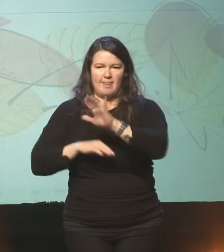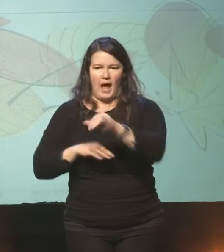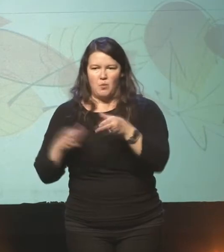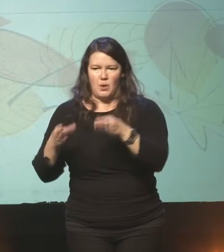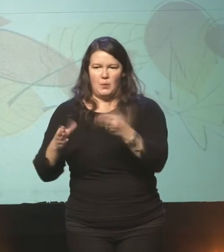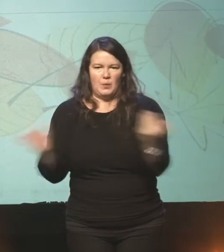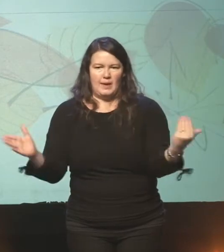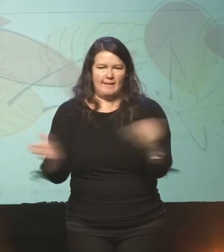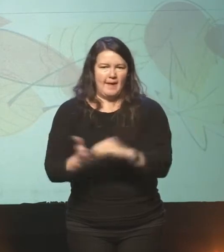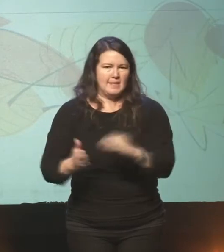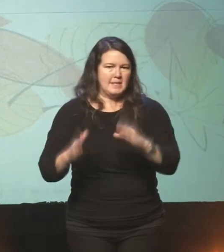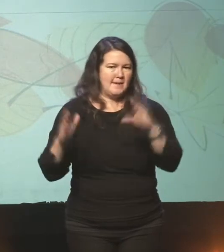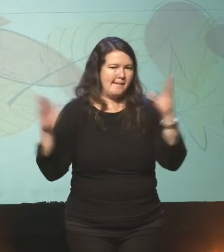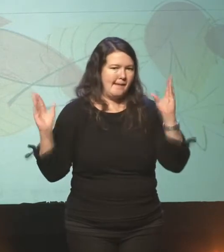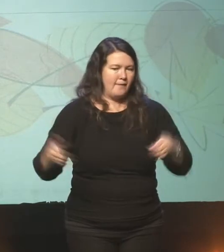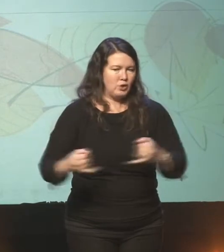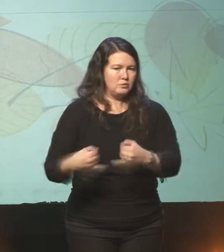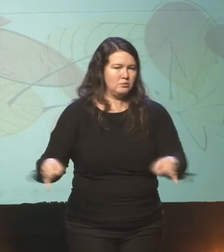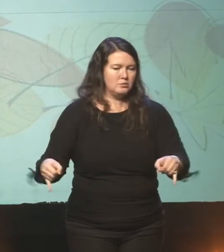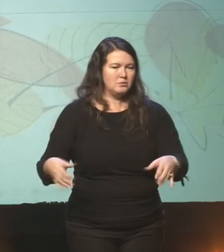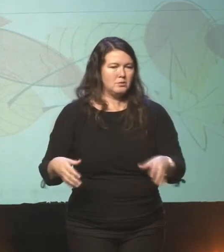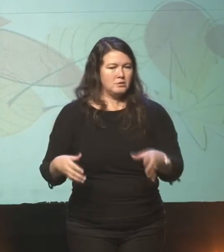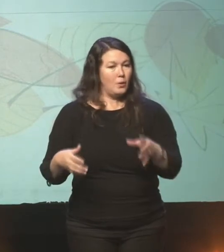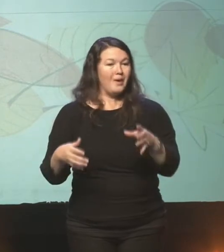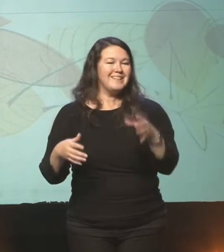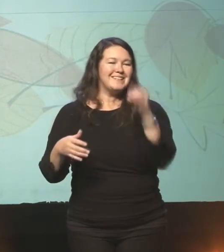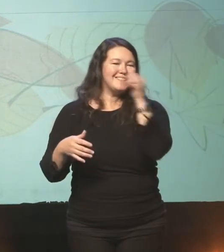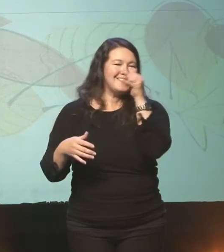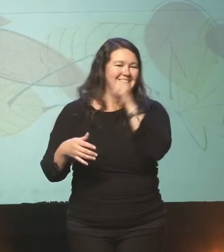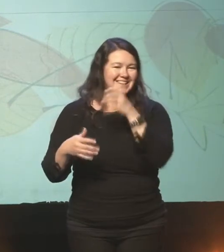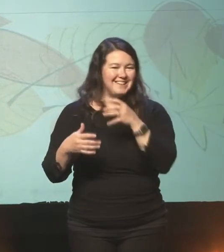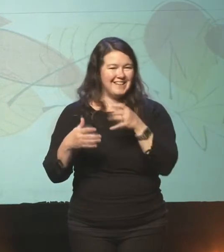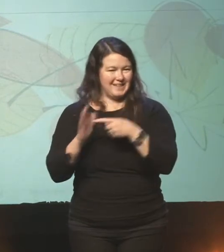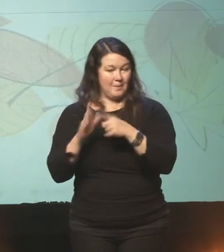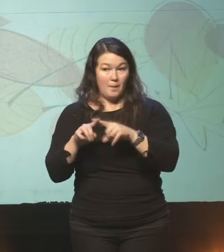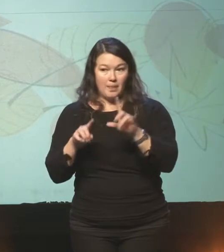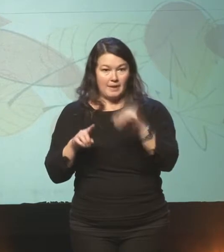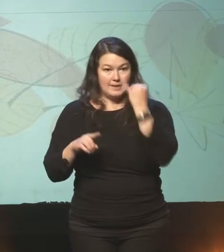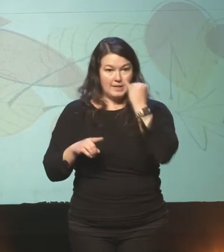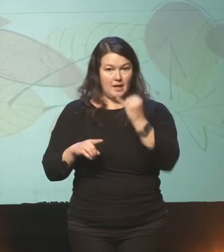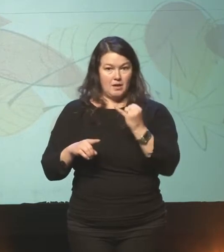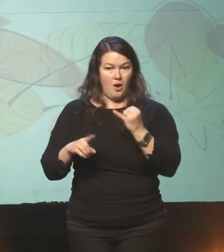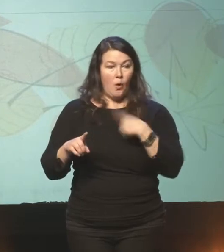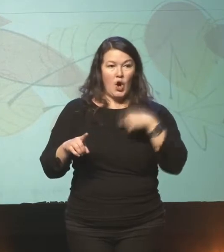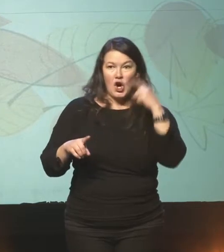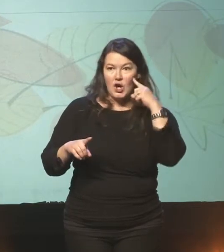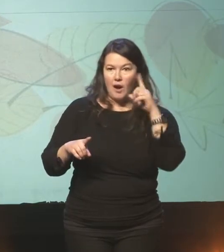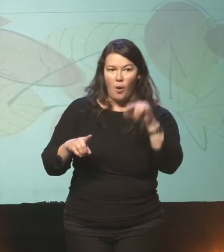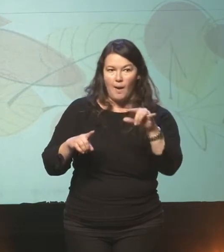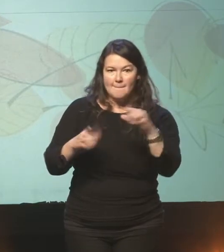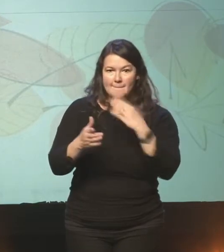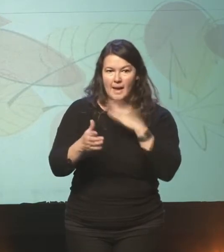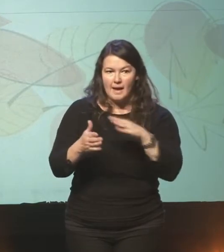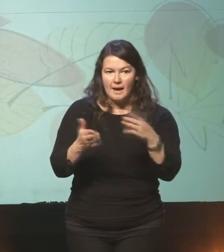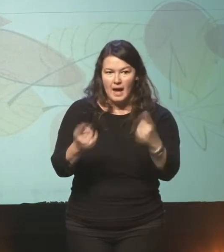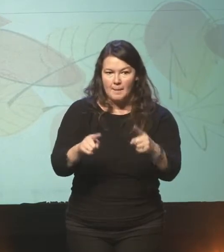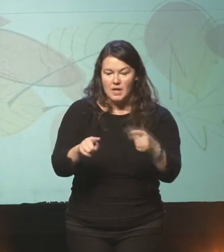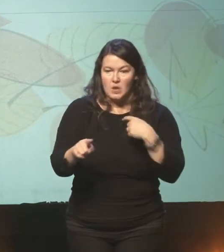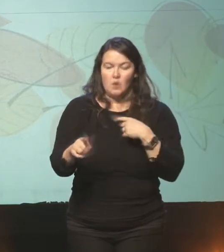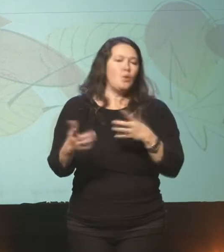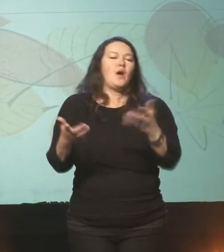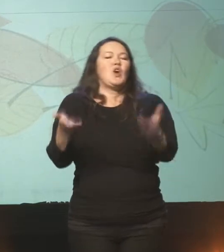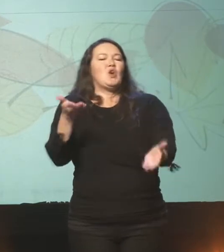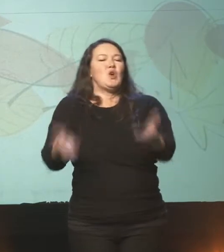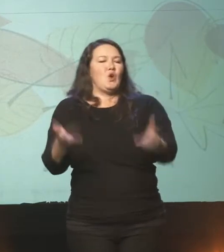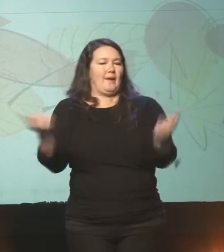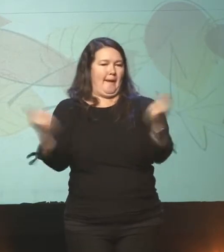again. And so you get, that's a silly example, but that's the idea, right? It's something that could happen. I'm not going to go out